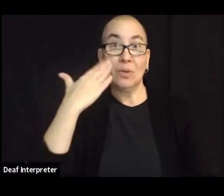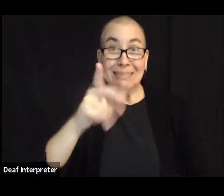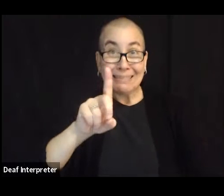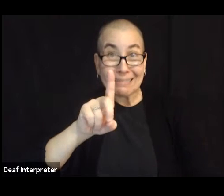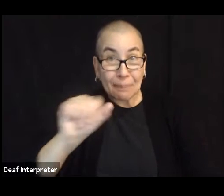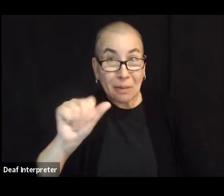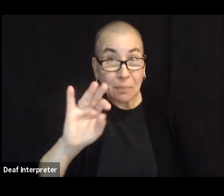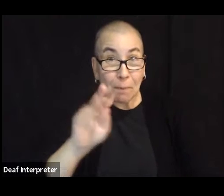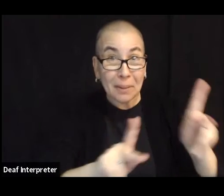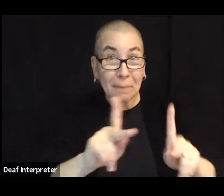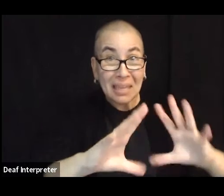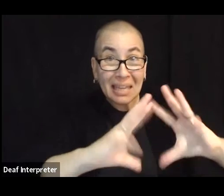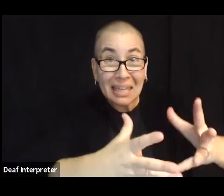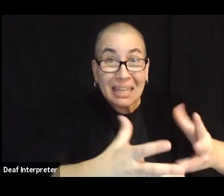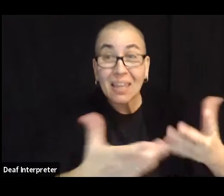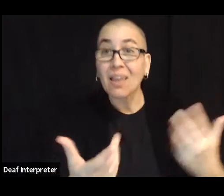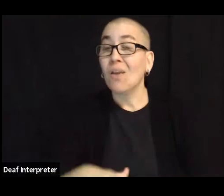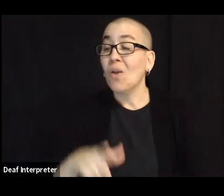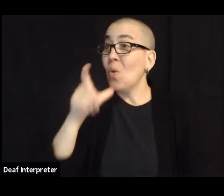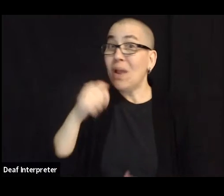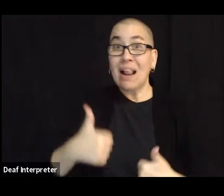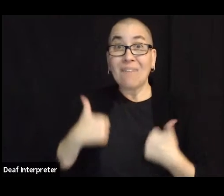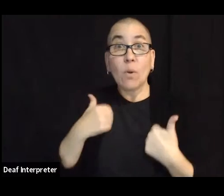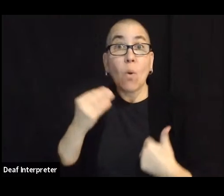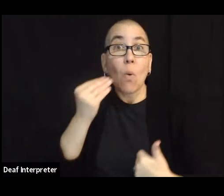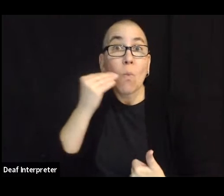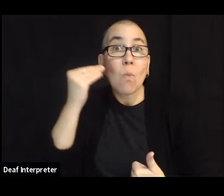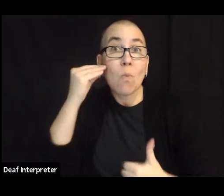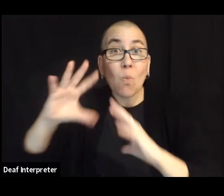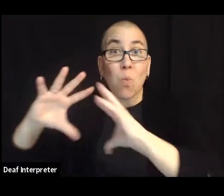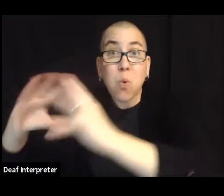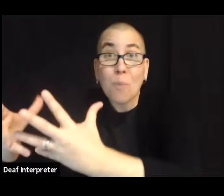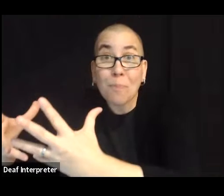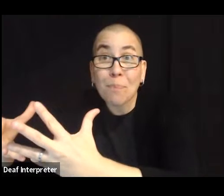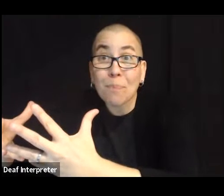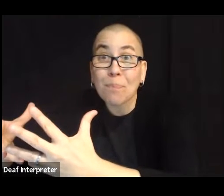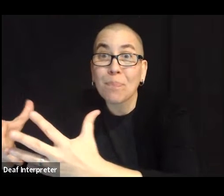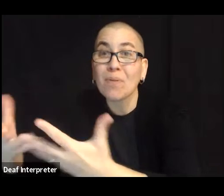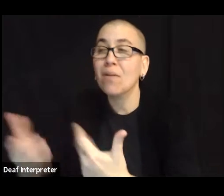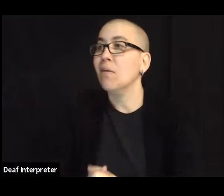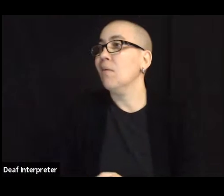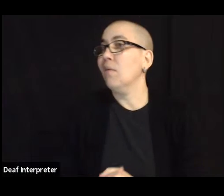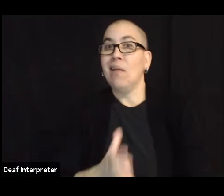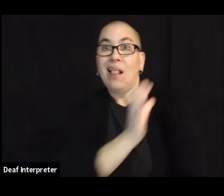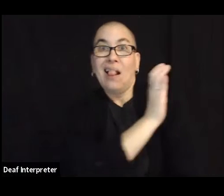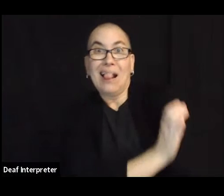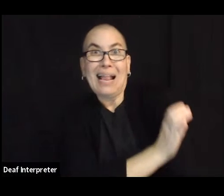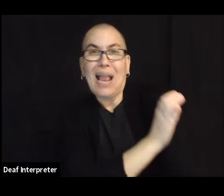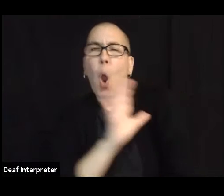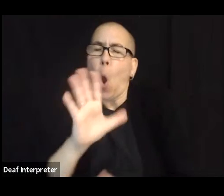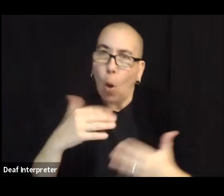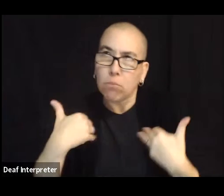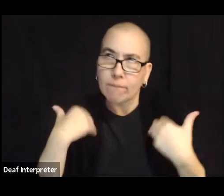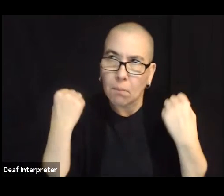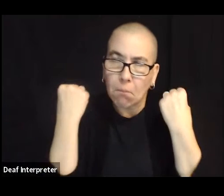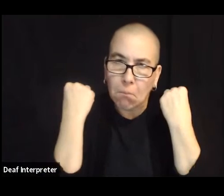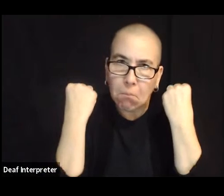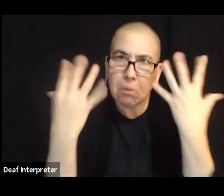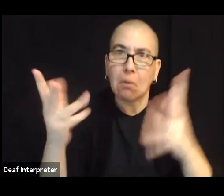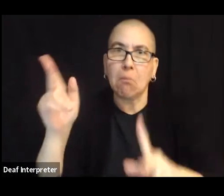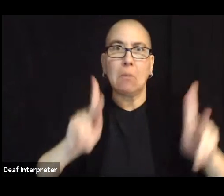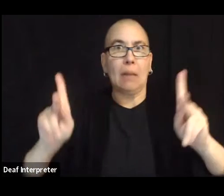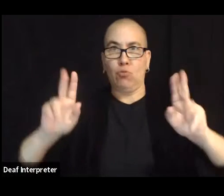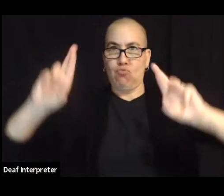our providers in clinics and other settings. So no, we have plenty of people to vaccinate at this point, still within